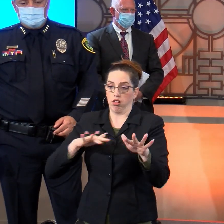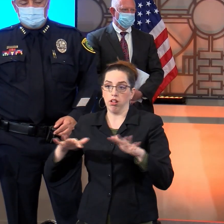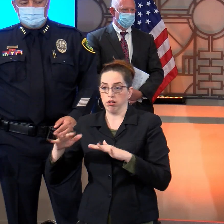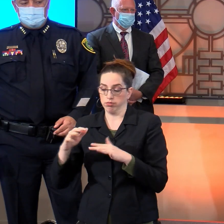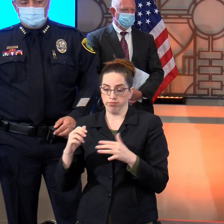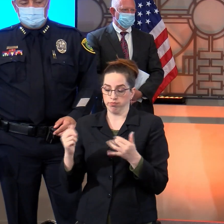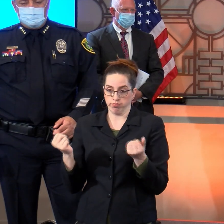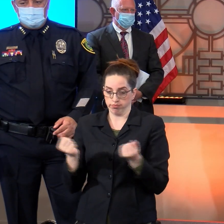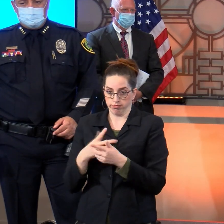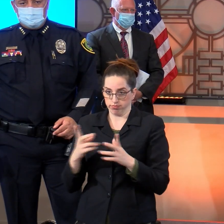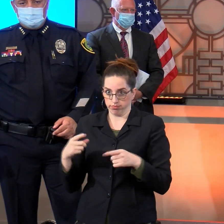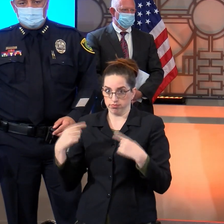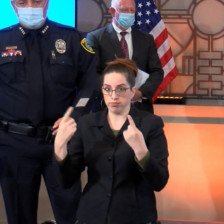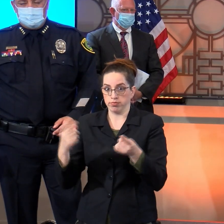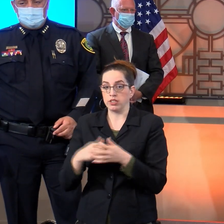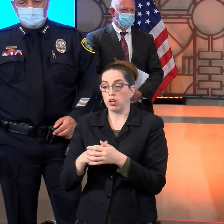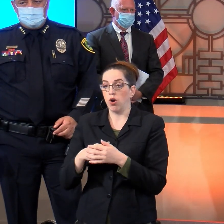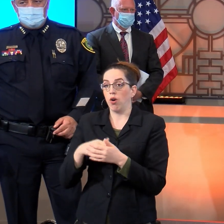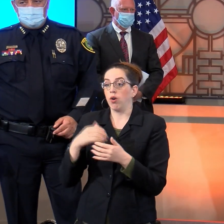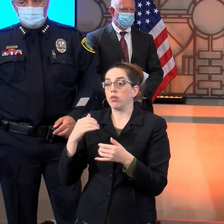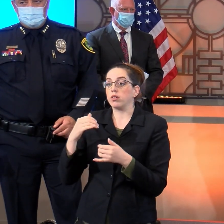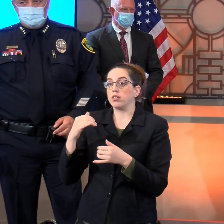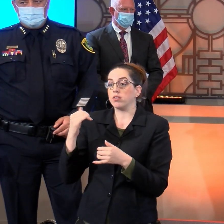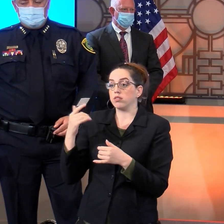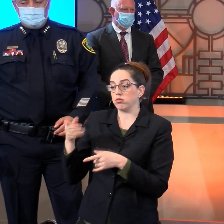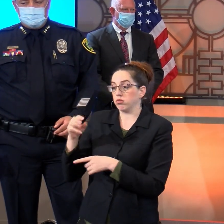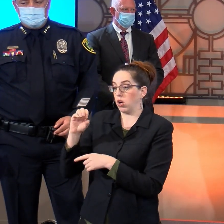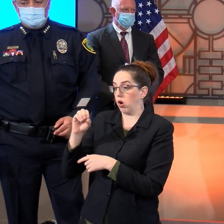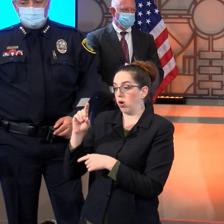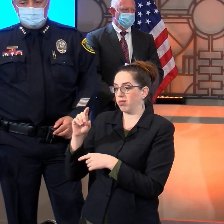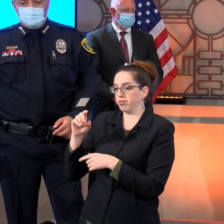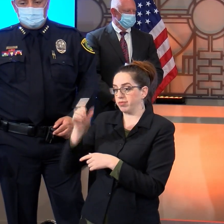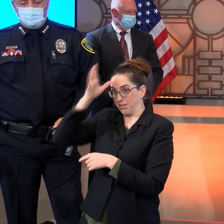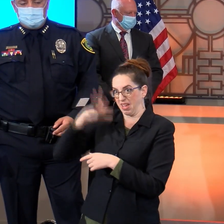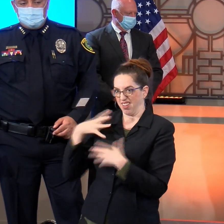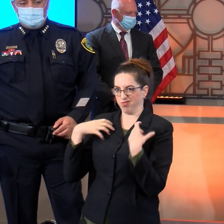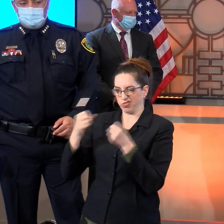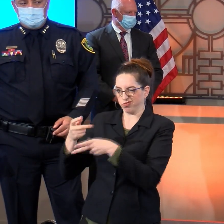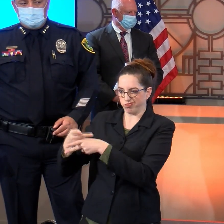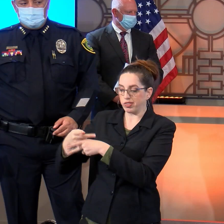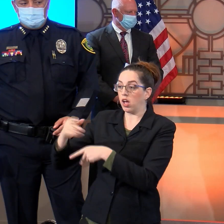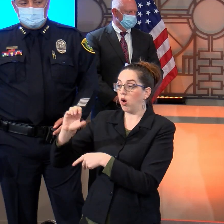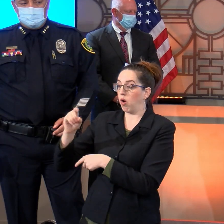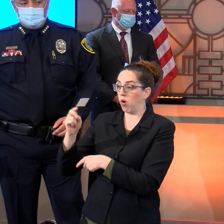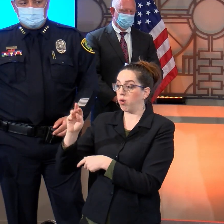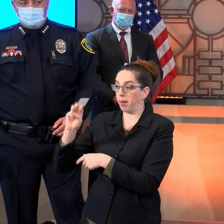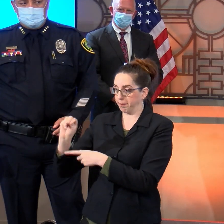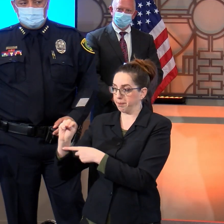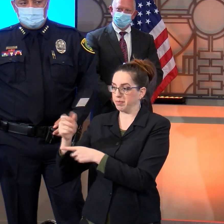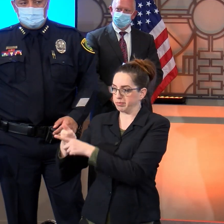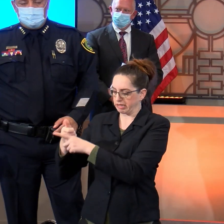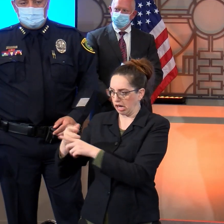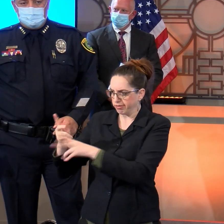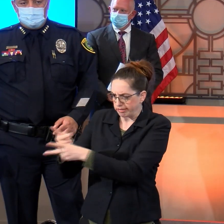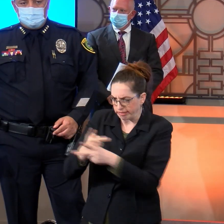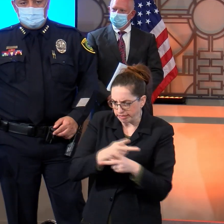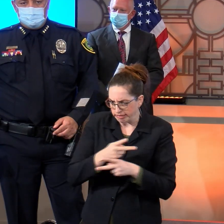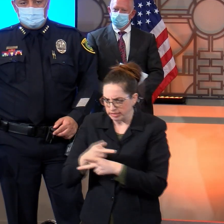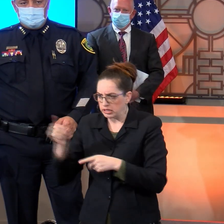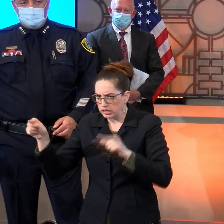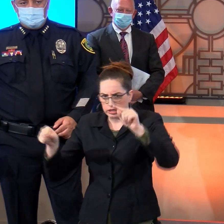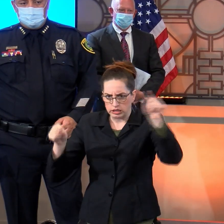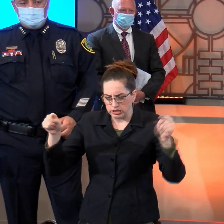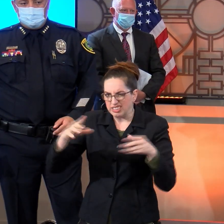and I've asked Marvin Odum to pull together all of those moving parts as we proceed to go forward. So he's